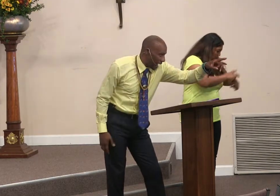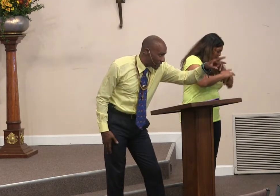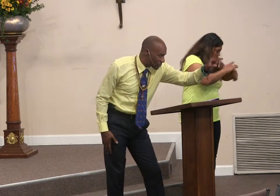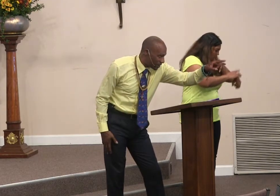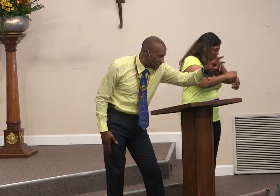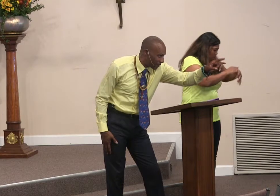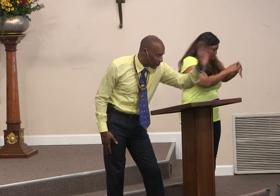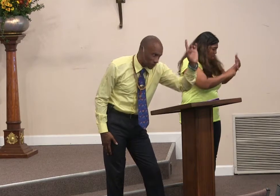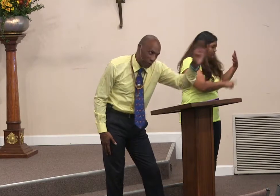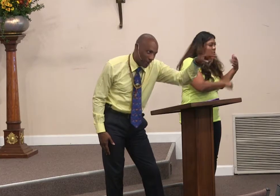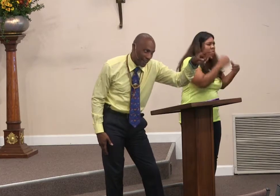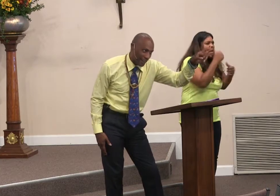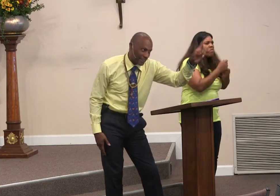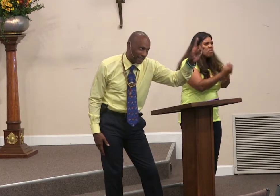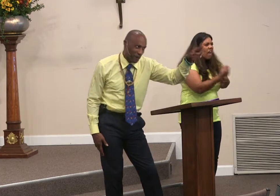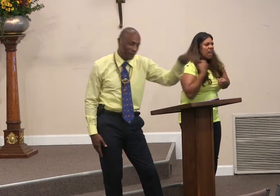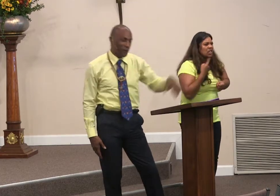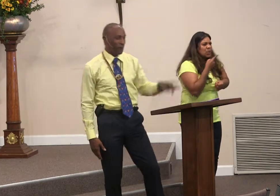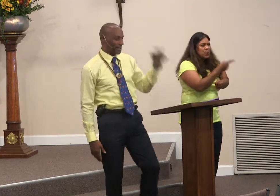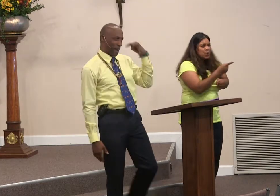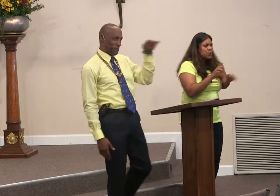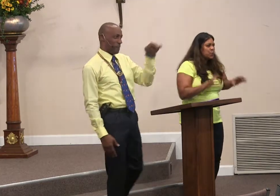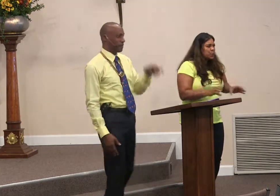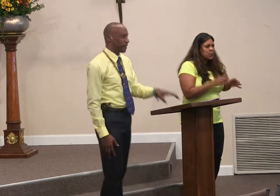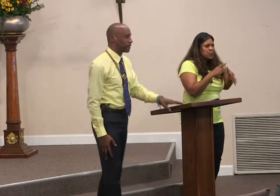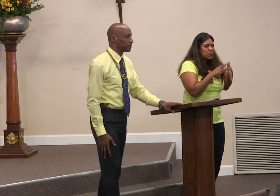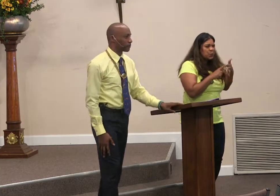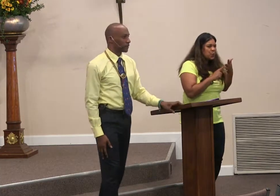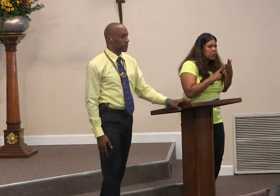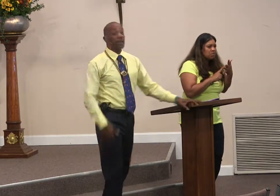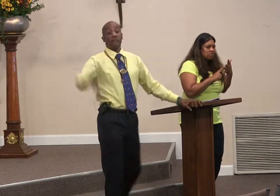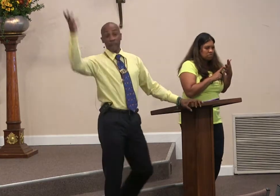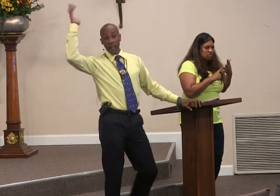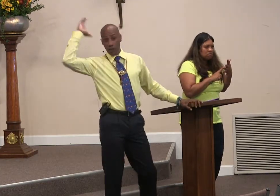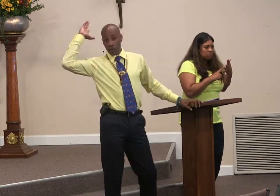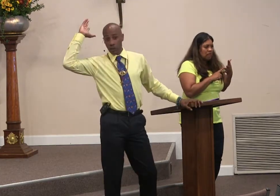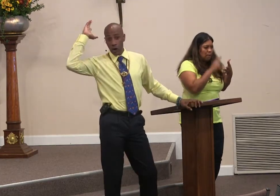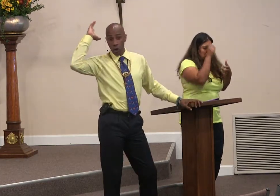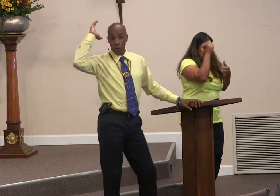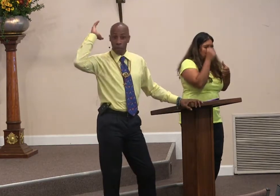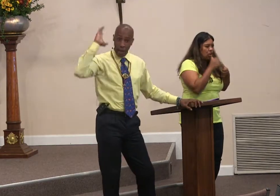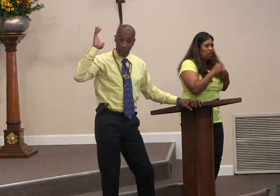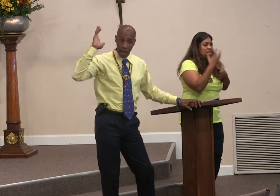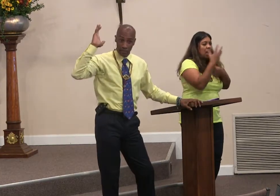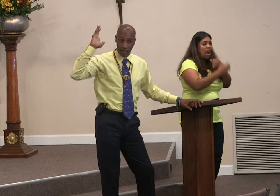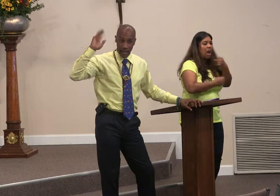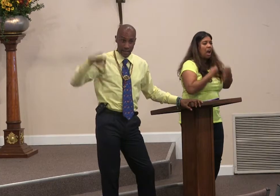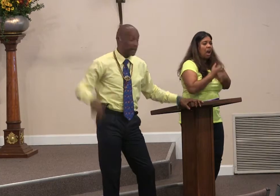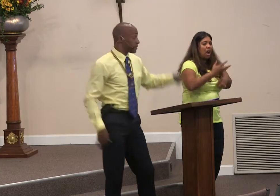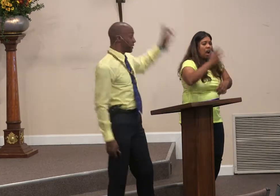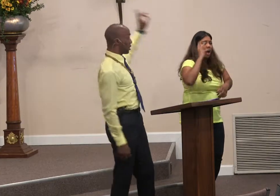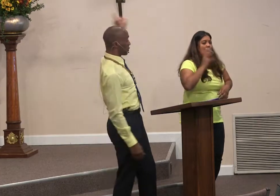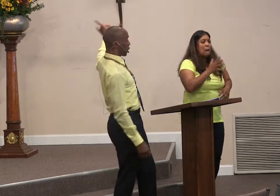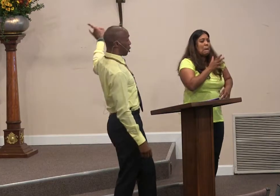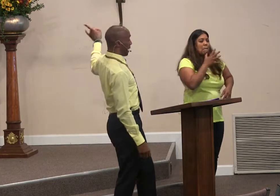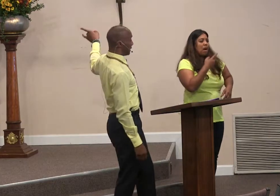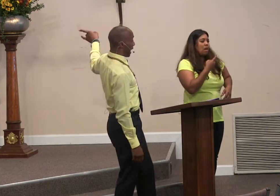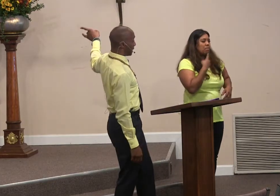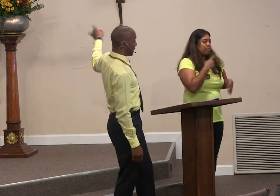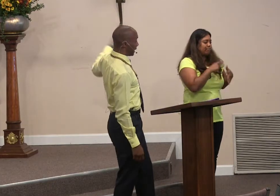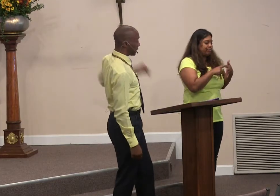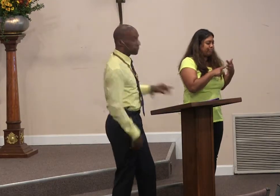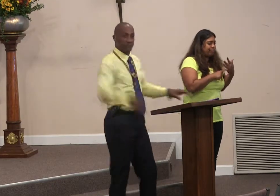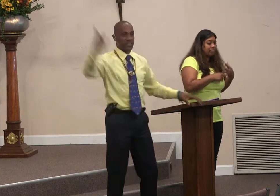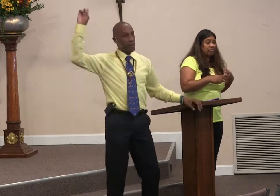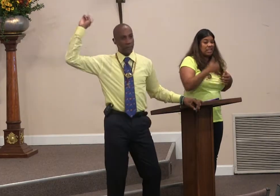to me last year? Don't act like you don't know, because I remember. 5 years ago, my mom said. 10 years ago, my